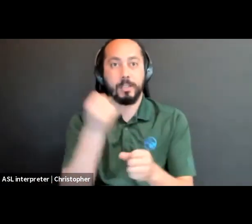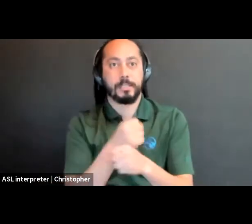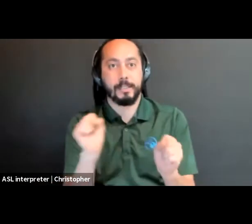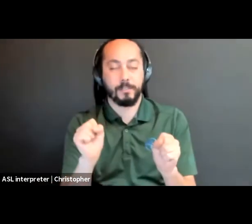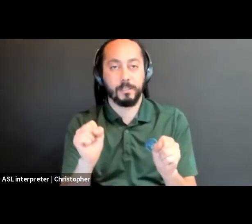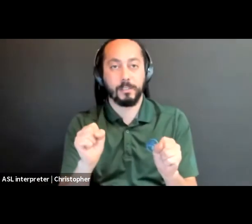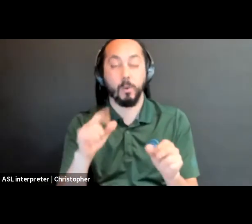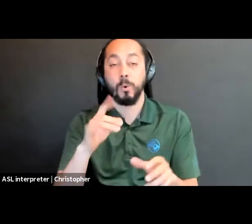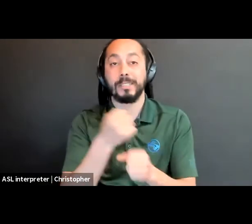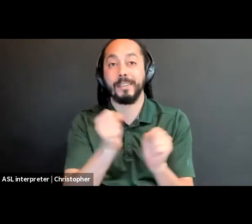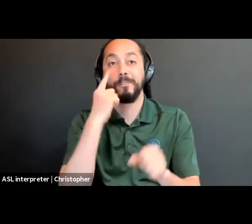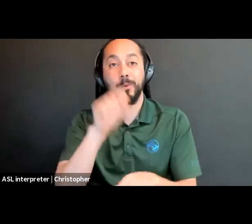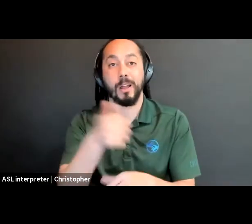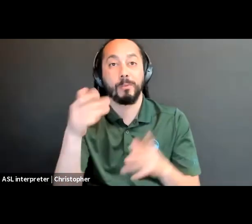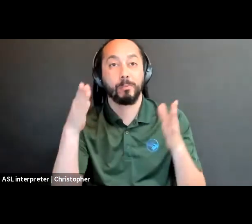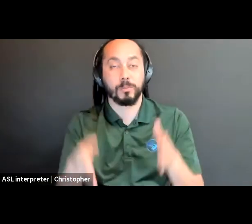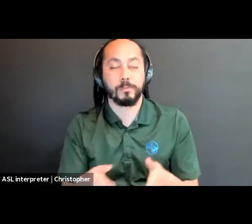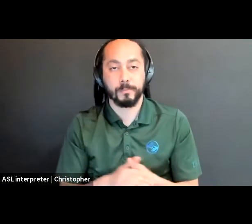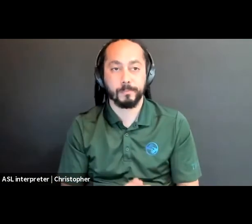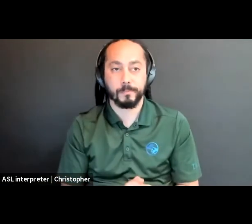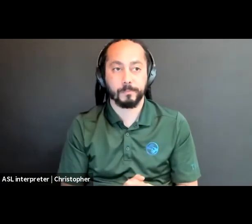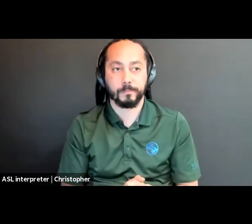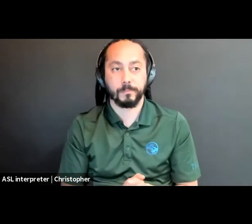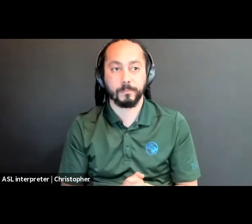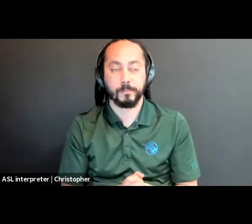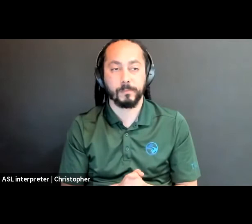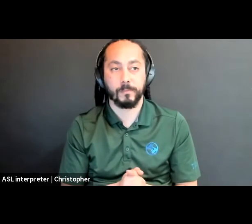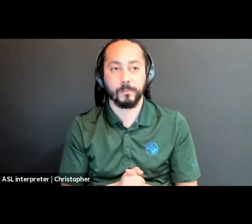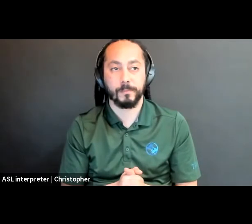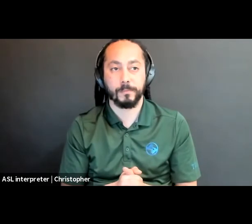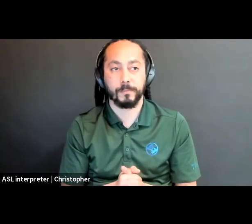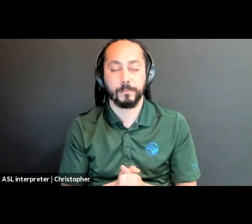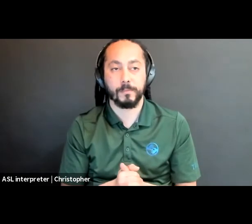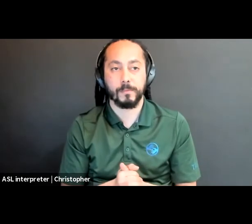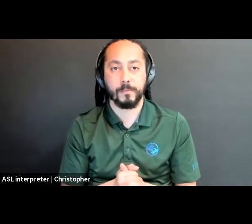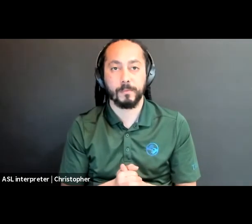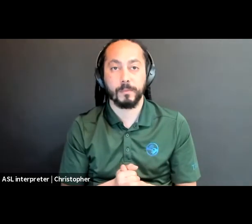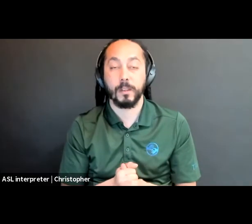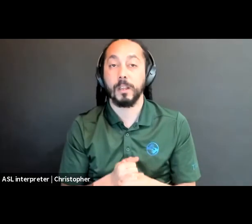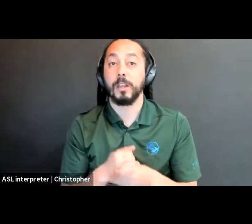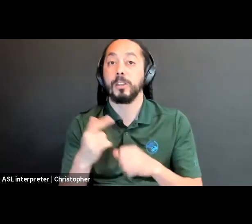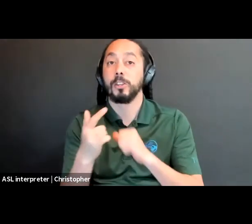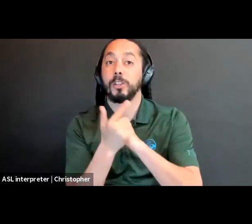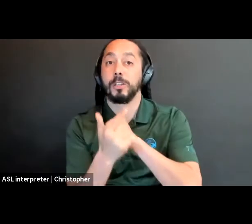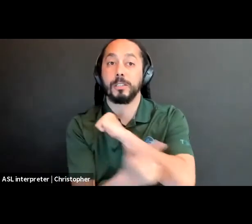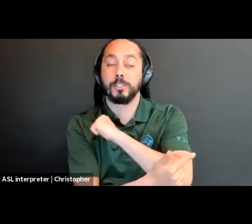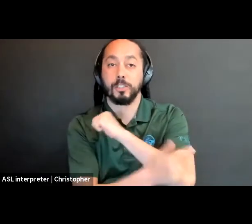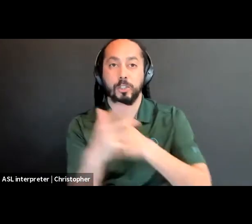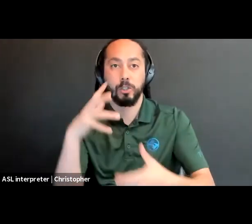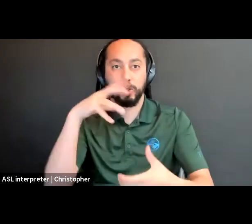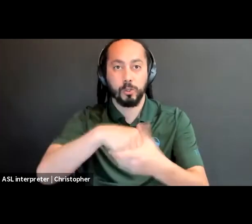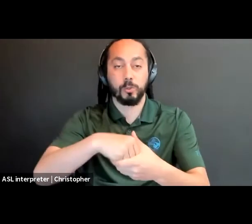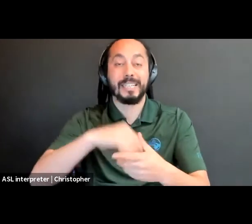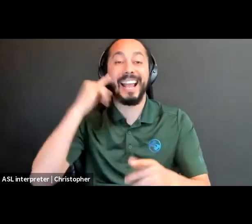person. The legislation includes recognizing the harm of indirect exposure to such